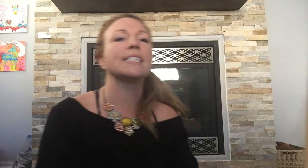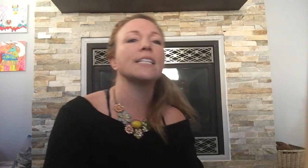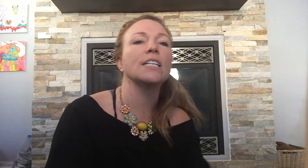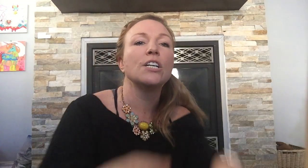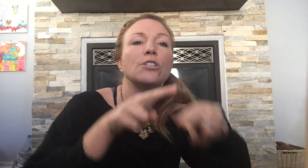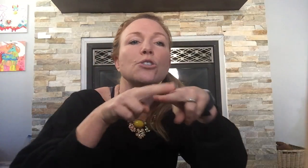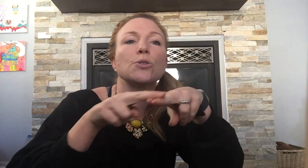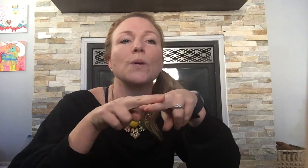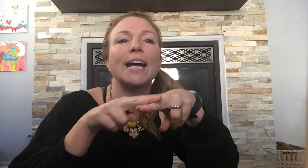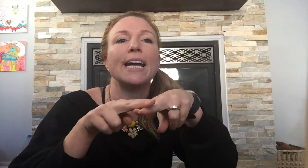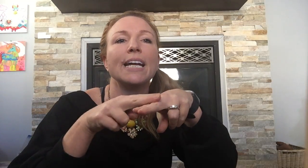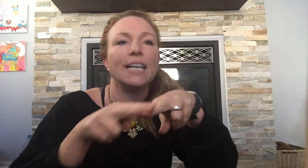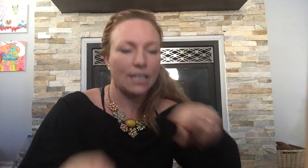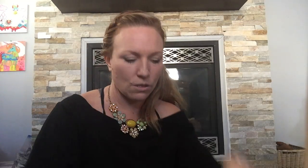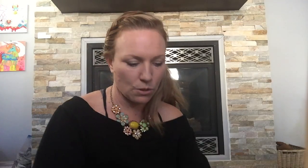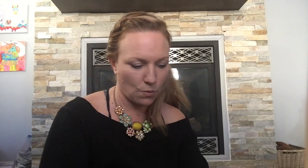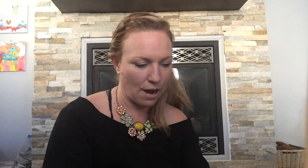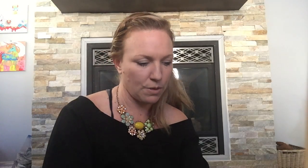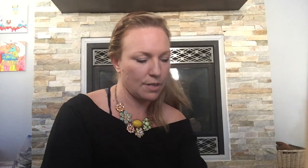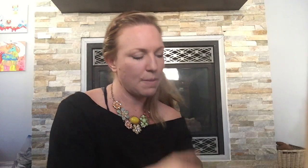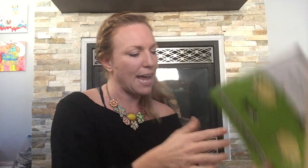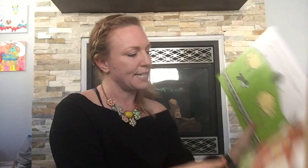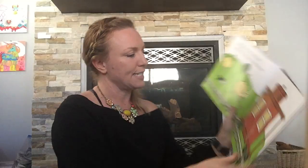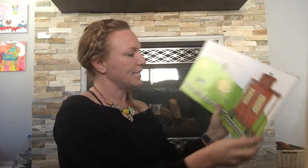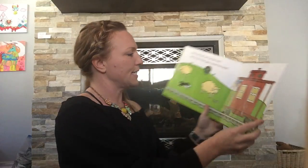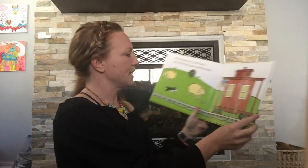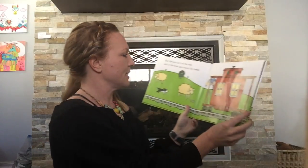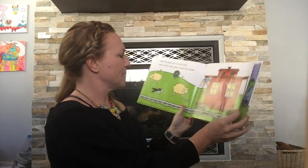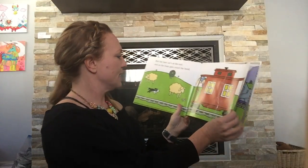the train goes round the bend.